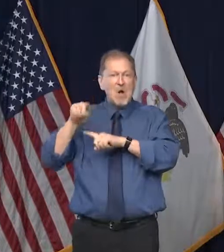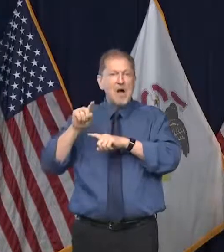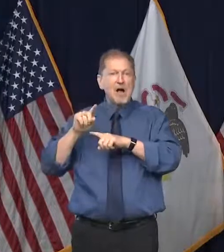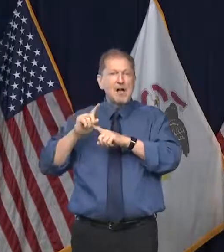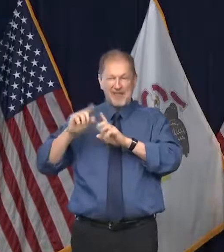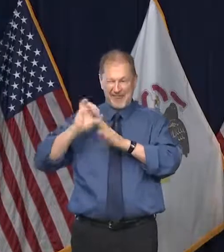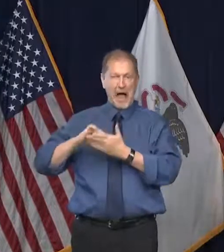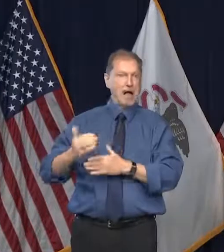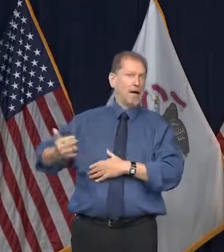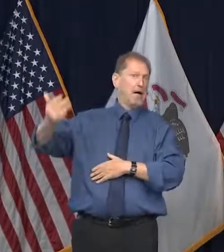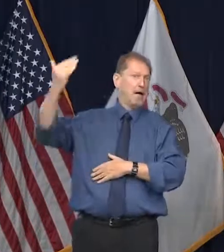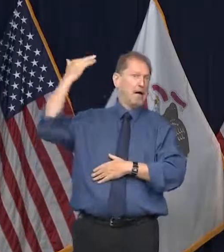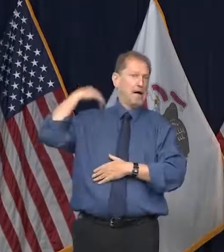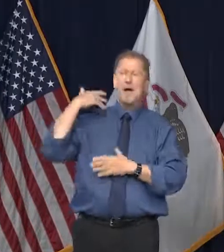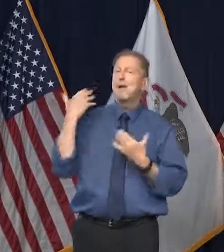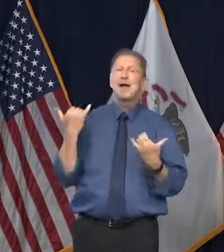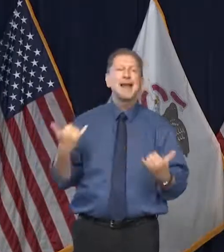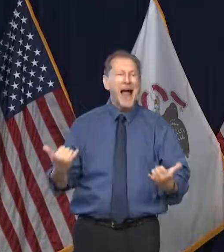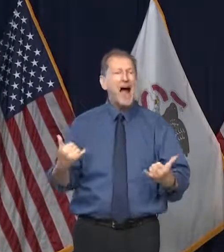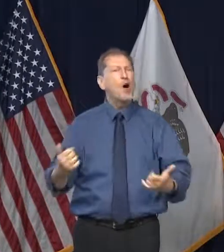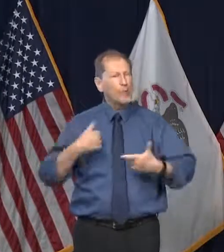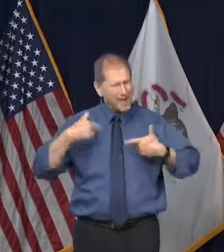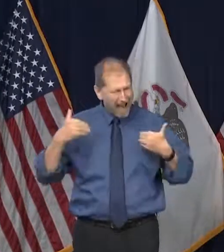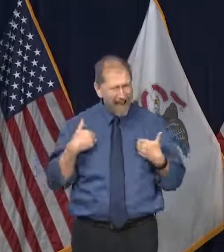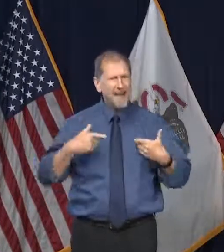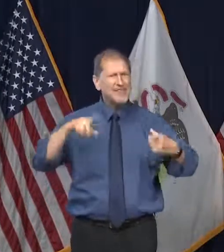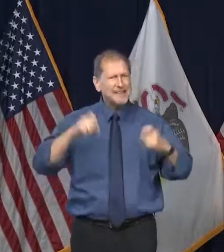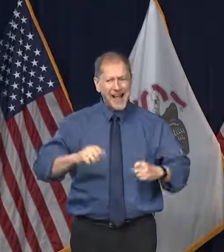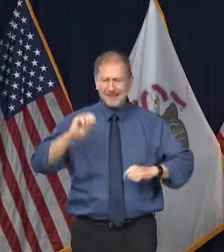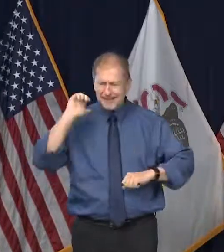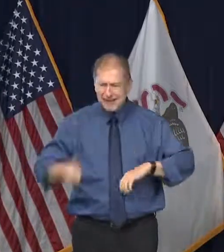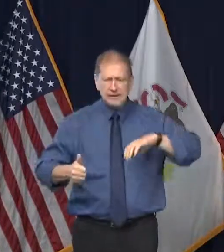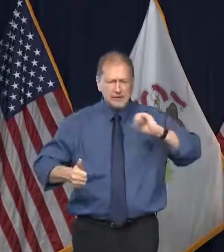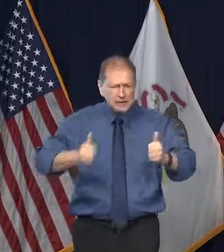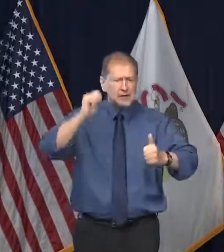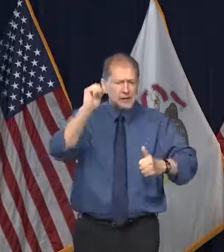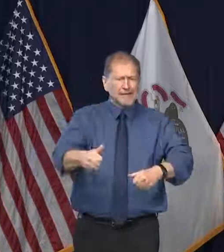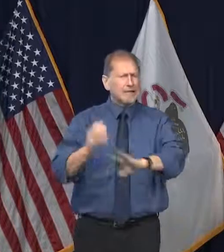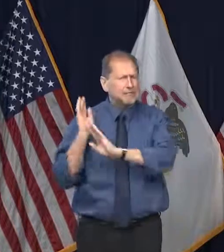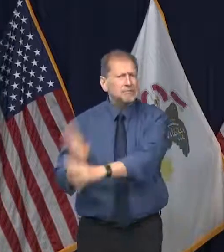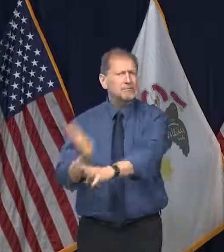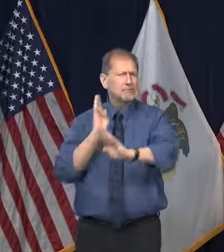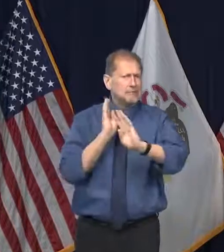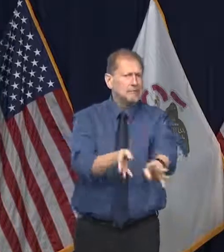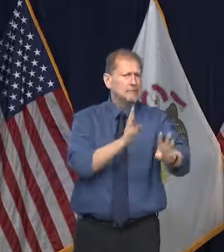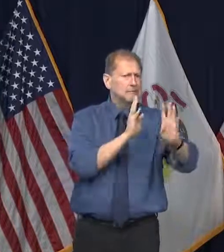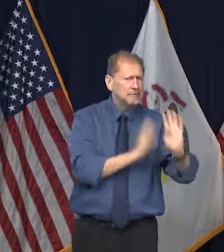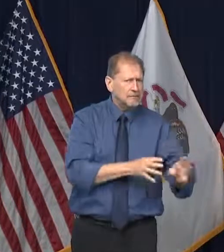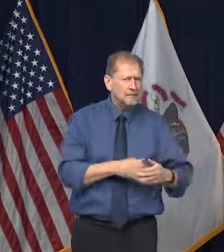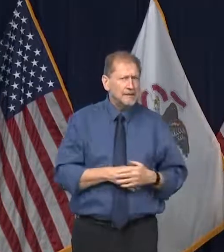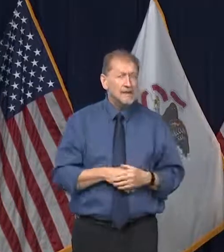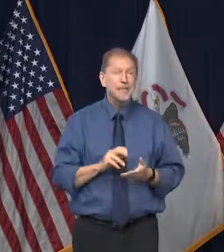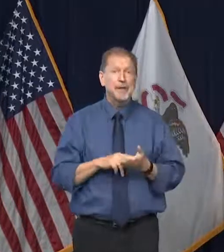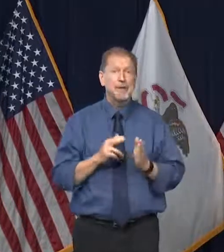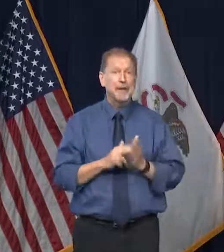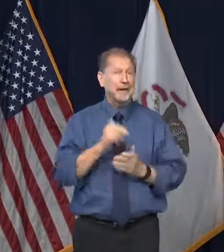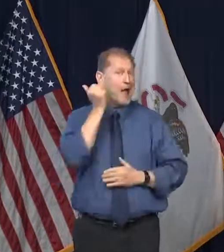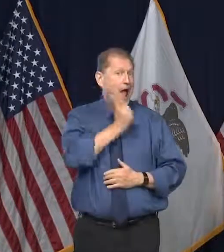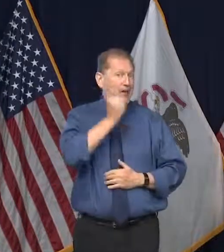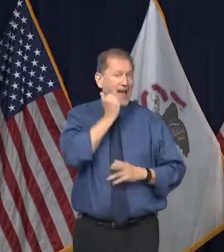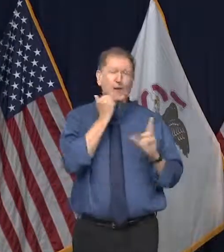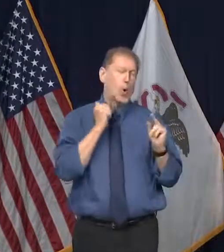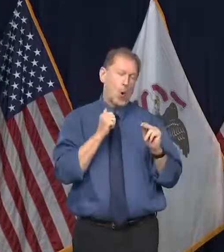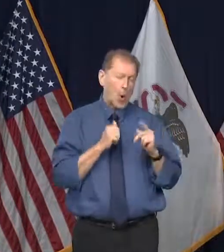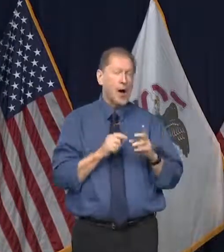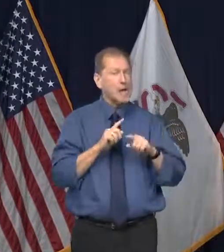pandemic. Now we're literally the 3rd largest testing state in the country. That doesn't mean that everybody can go every day and get a test and we'd be